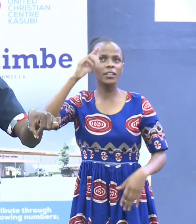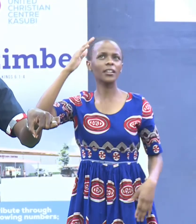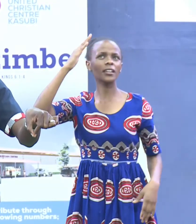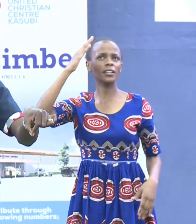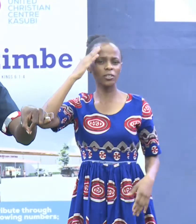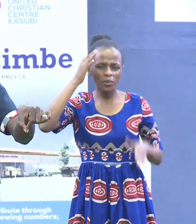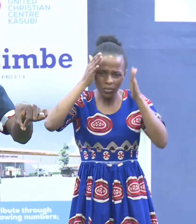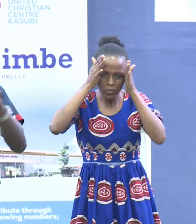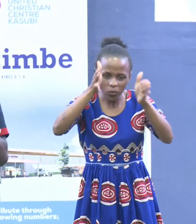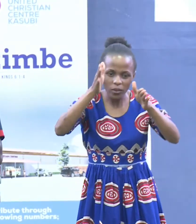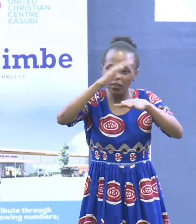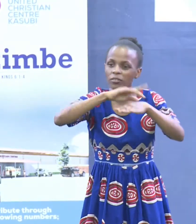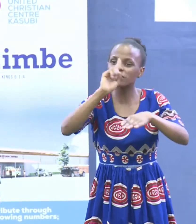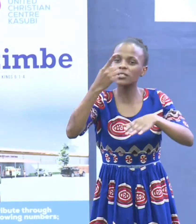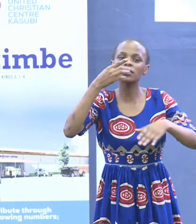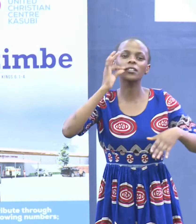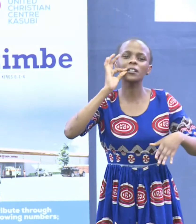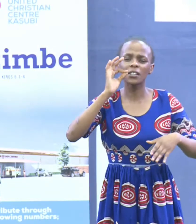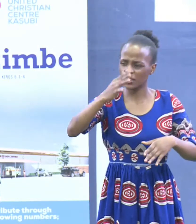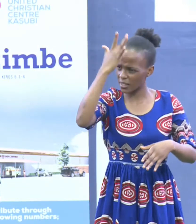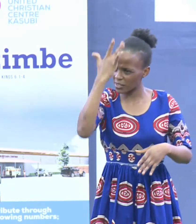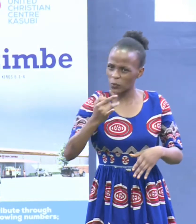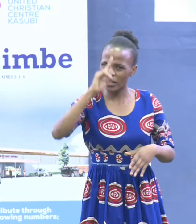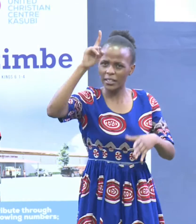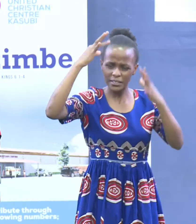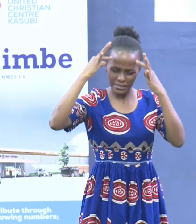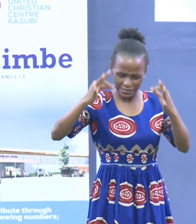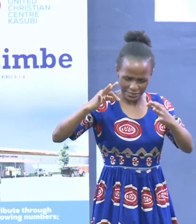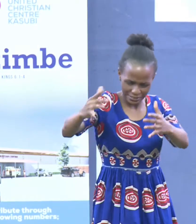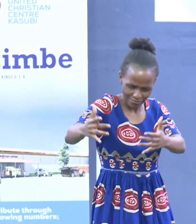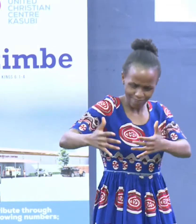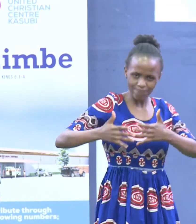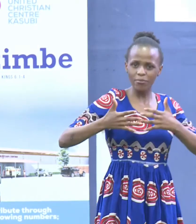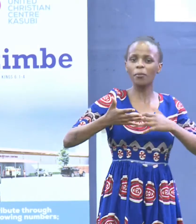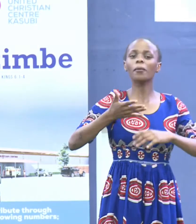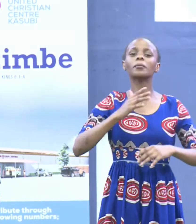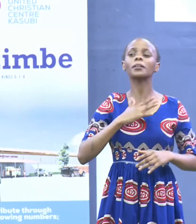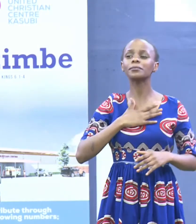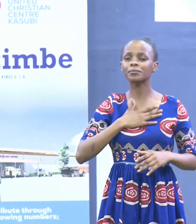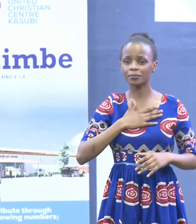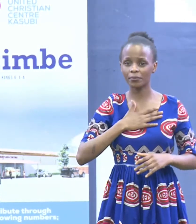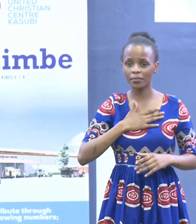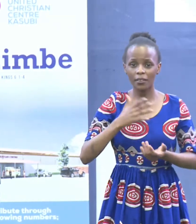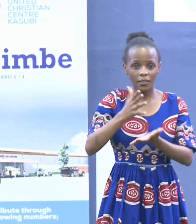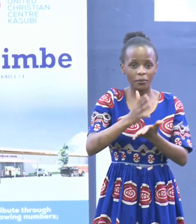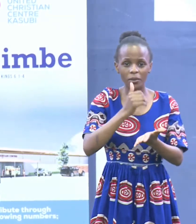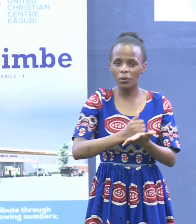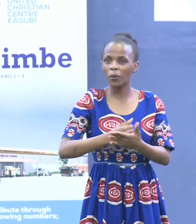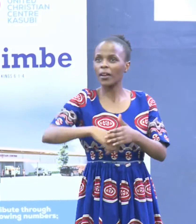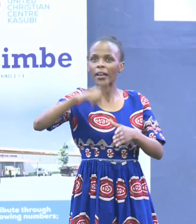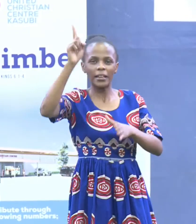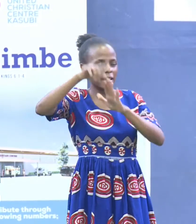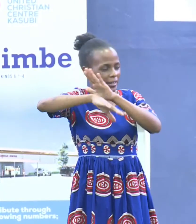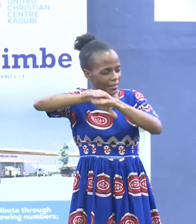Now, if we focus them on the firstborn, that's why it says to take it back to himself.